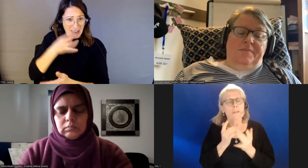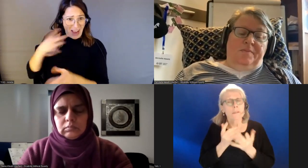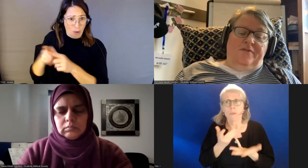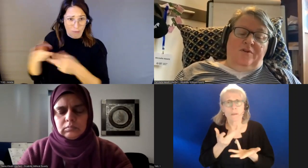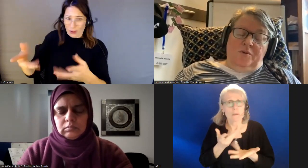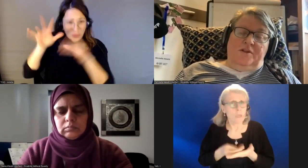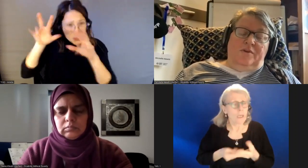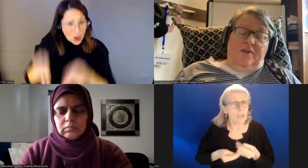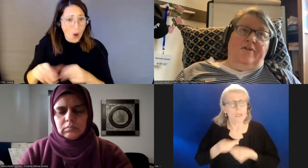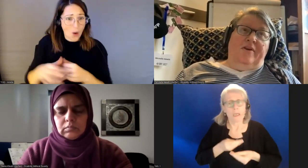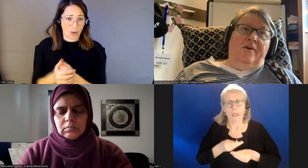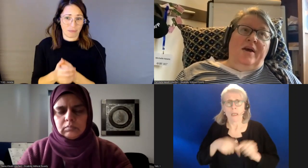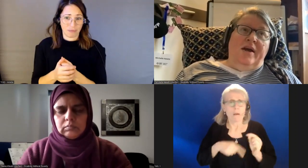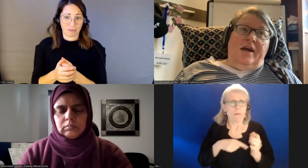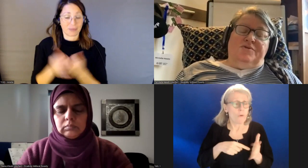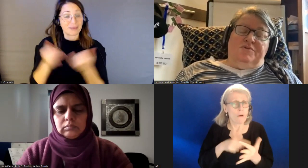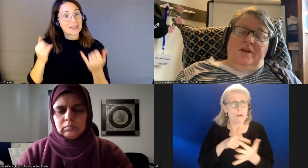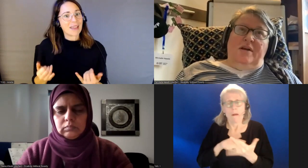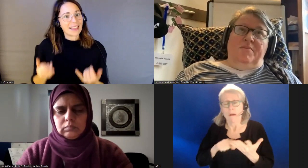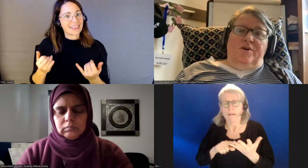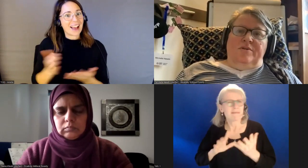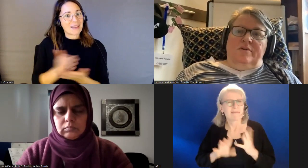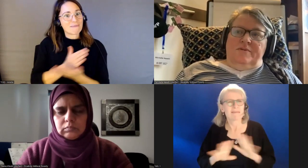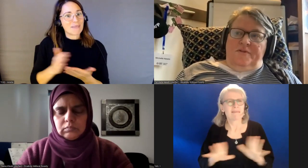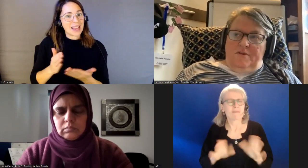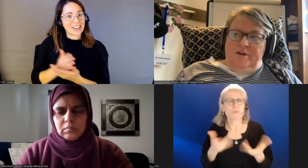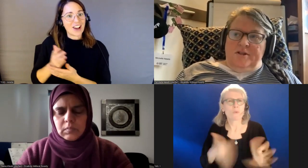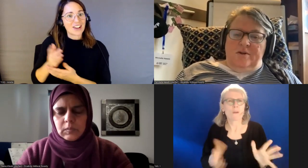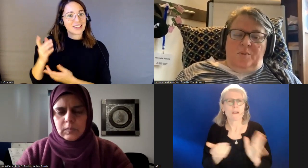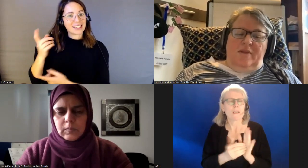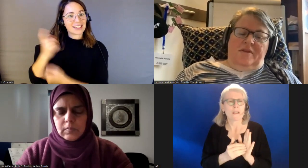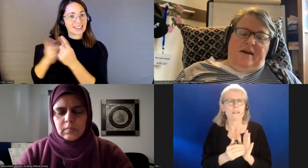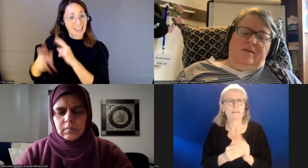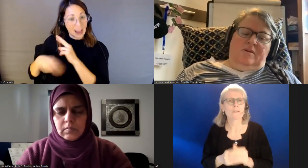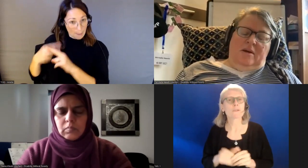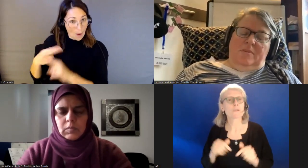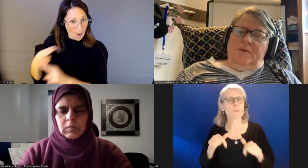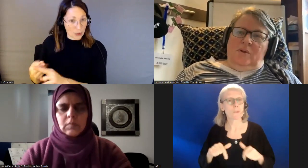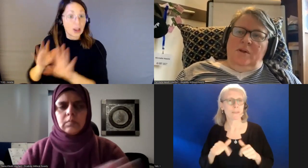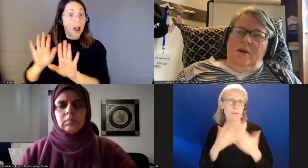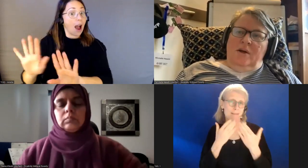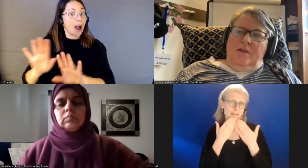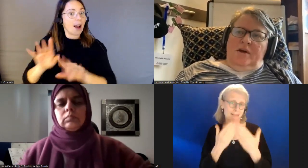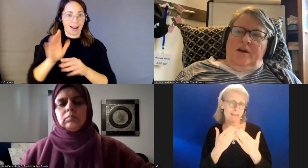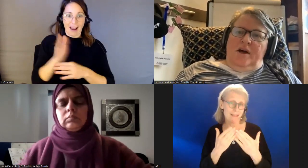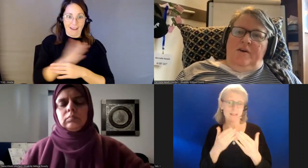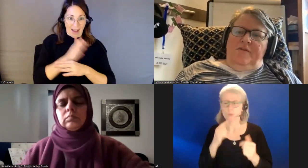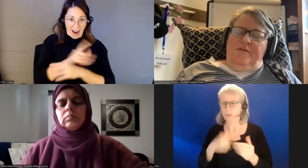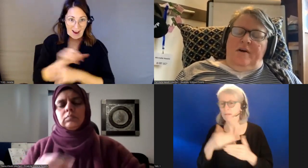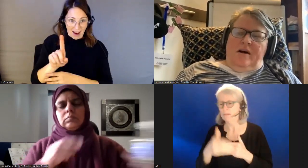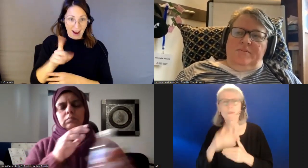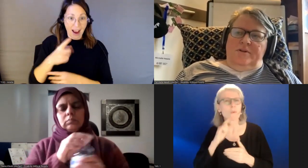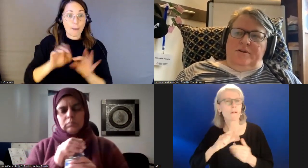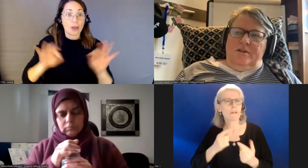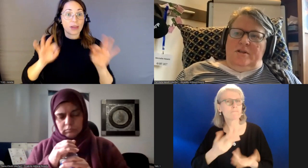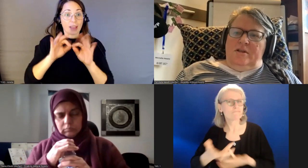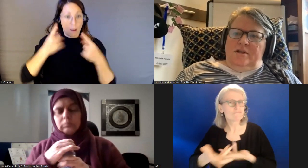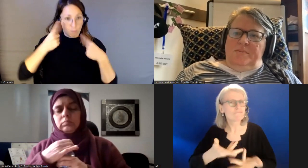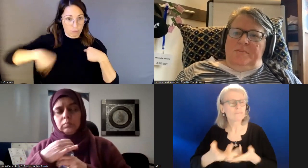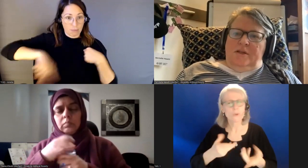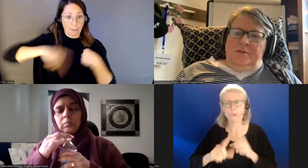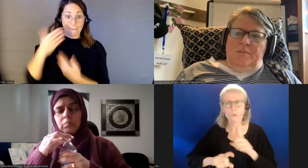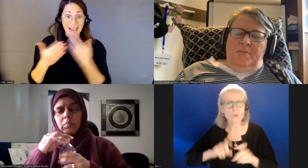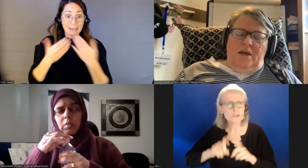And before we do that, though, it's really important for us that we thank the people that have helped us